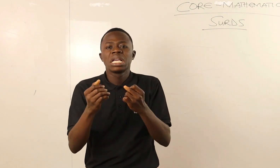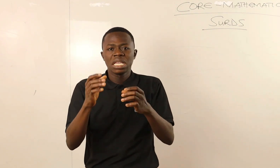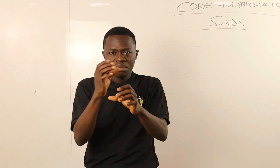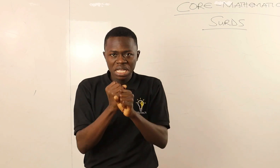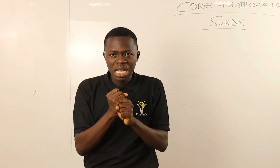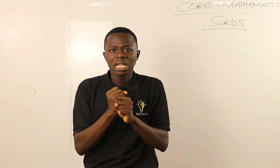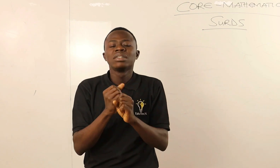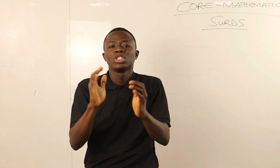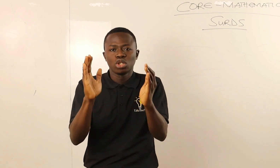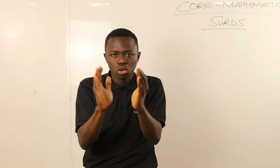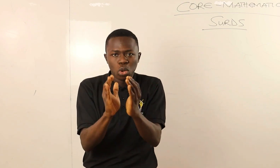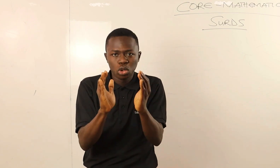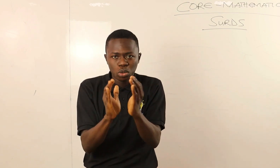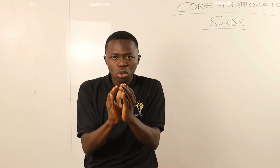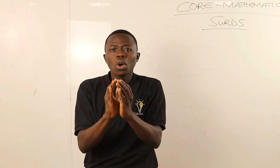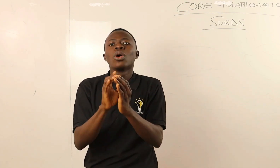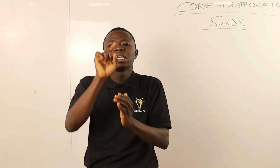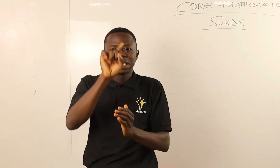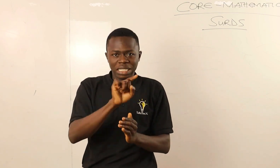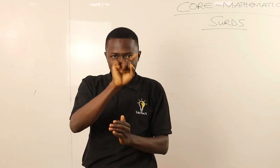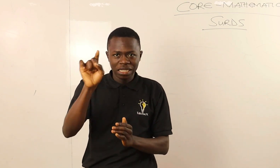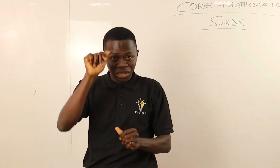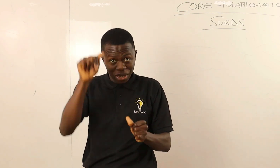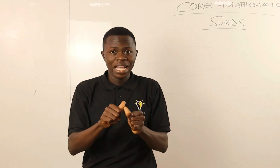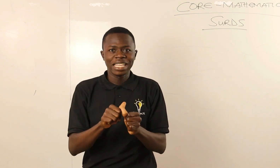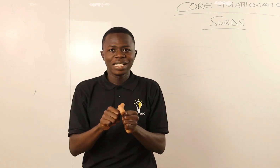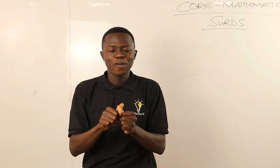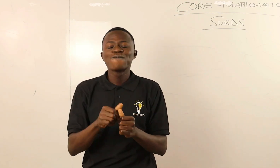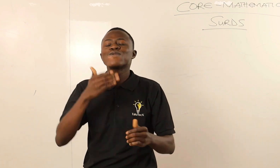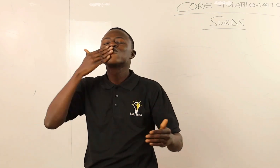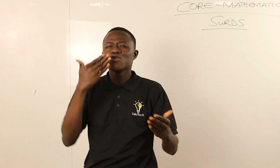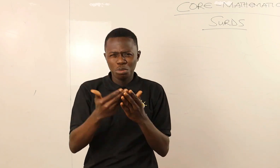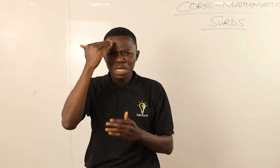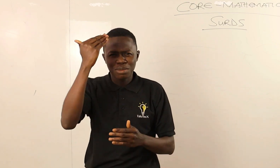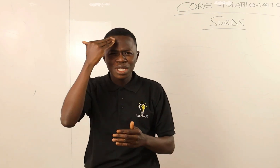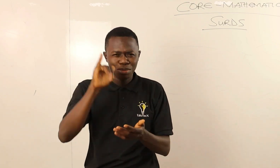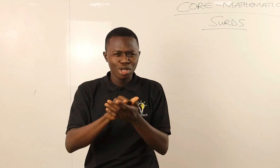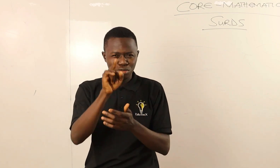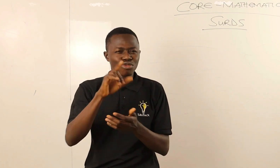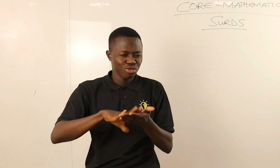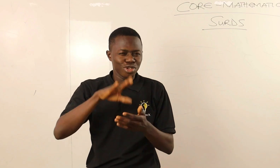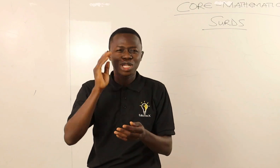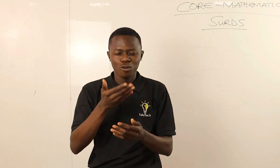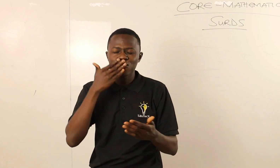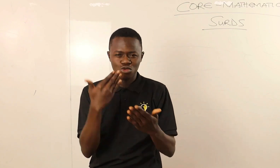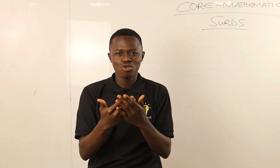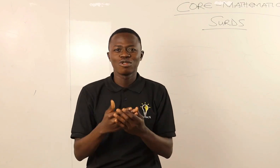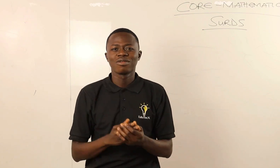We look at the steps involved in simplifying complex sets. I know you remember that one as well.